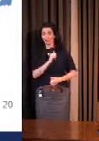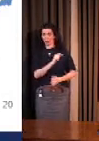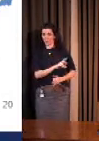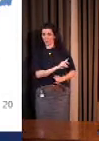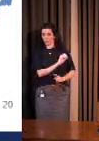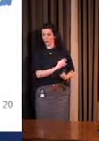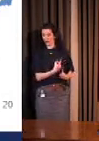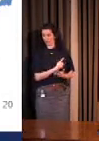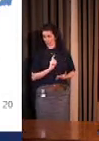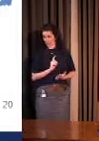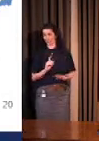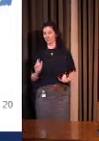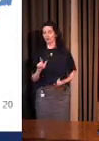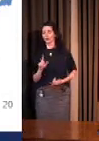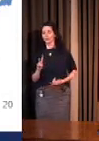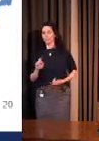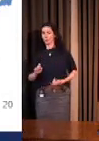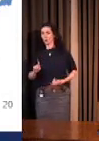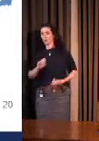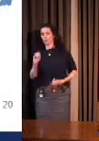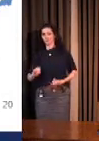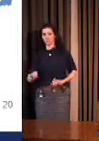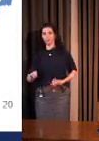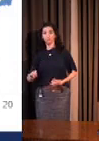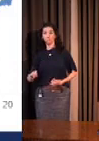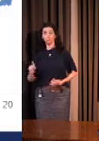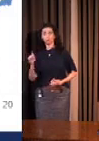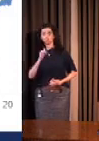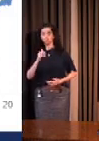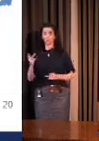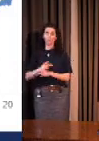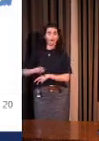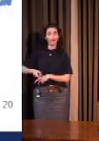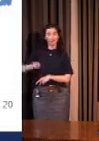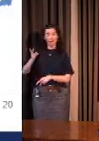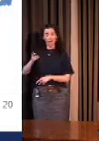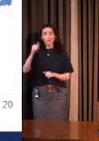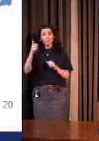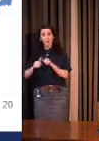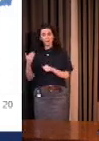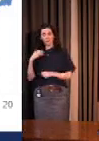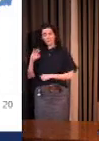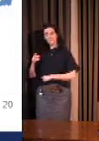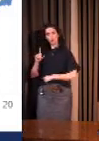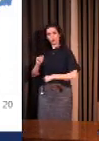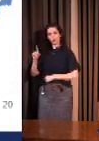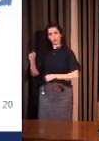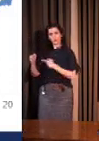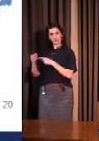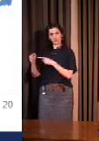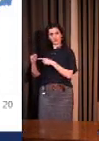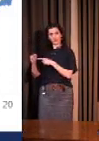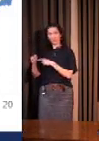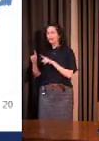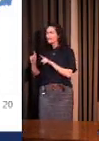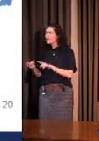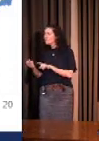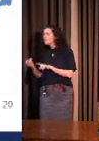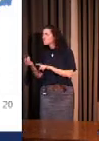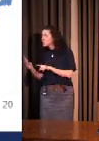27.1%. That's the highest number that we had ever since the first surge back in March of 2020. And the difference is back then we had no